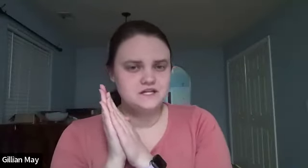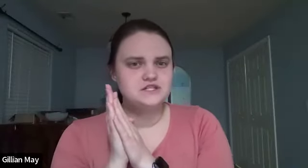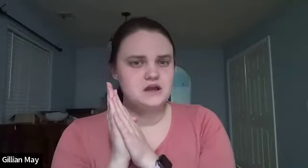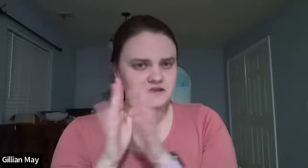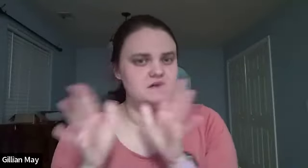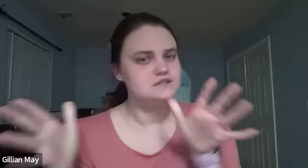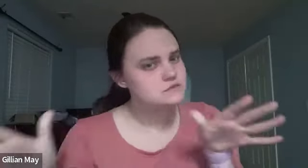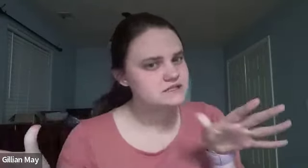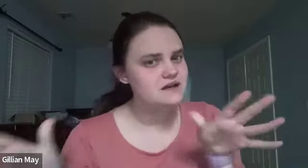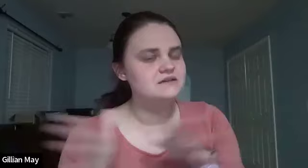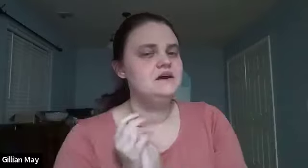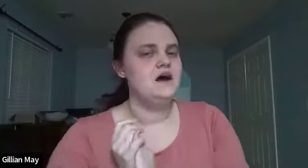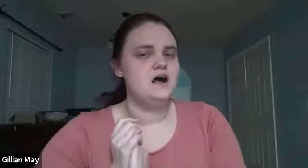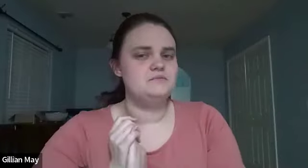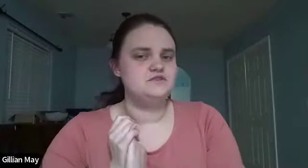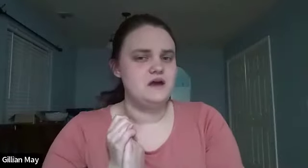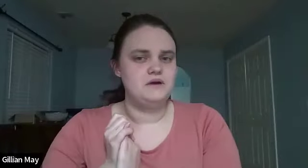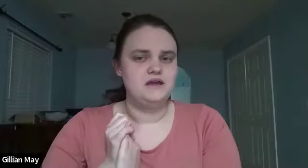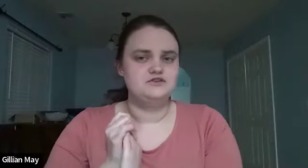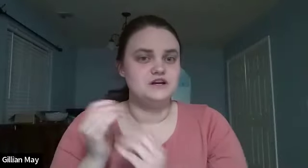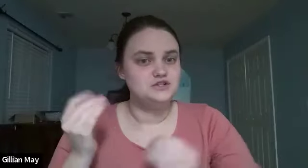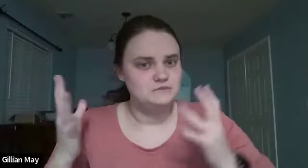finish, I think class will be done. So that way there's not too many